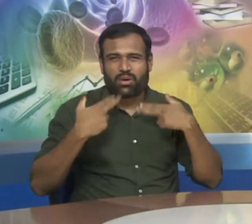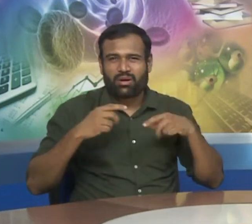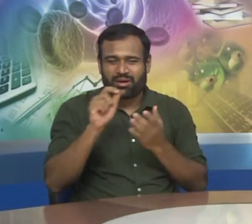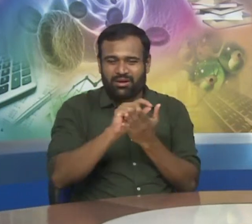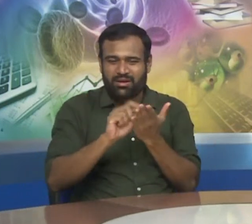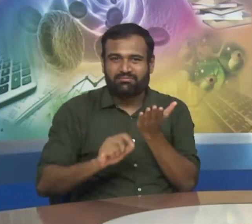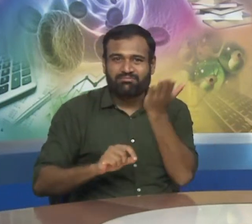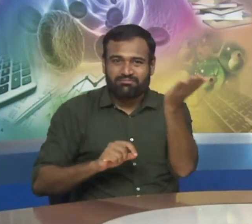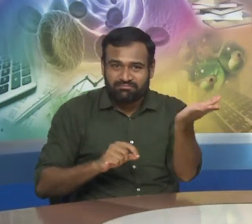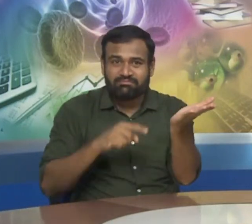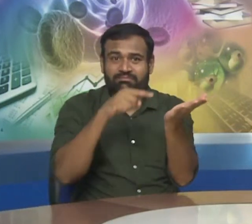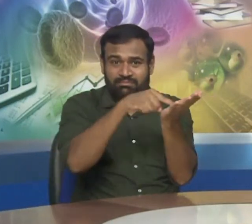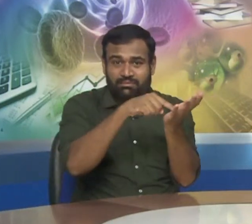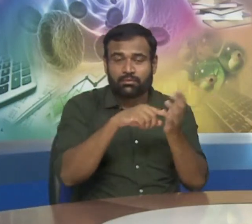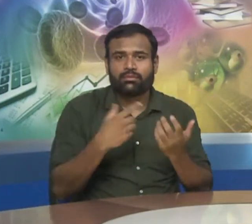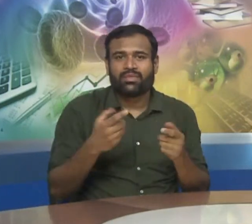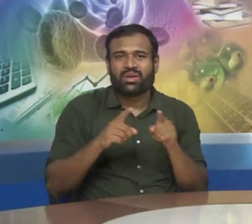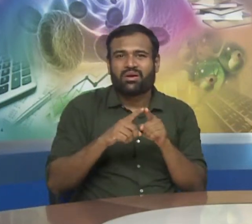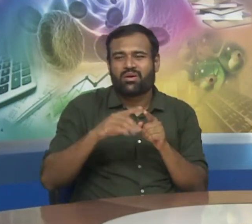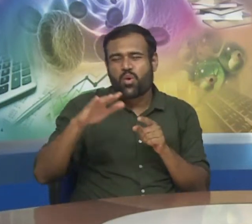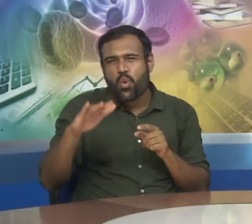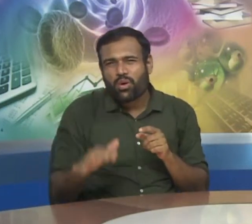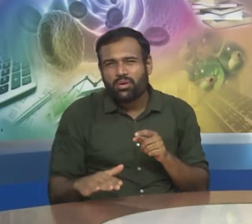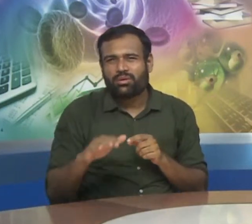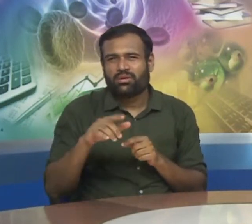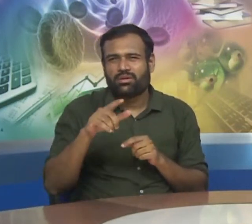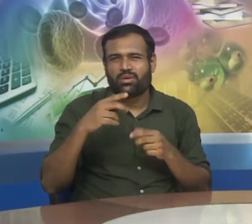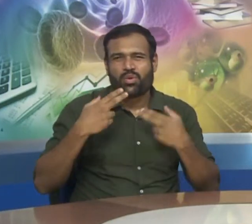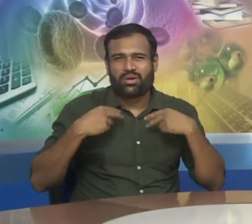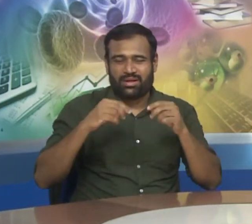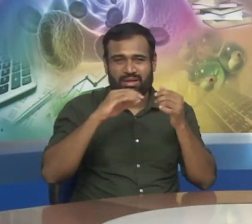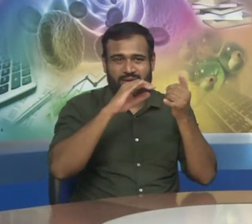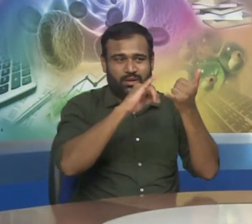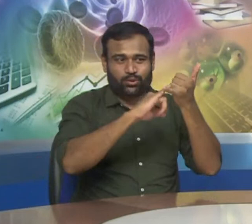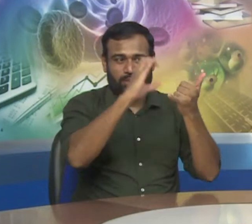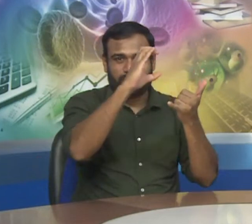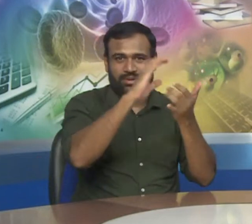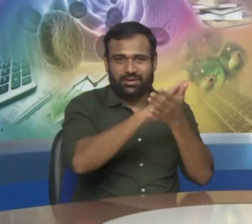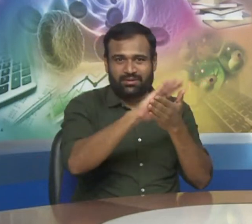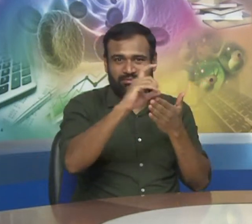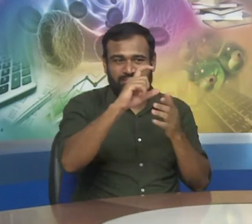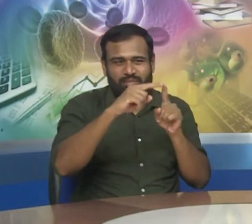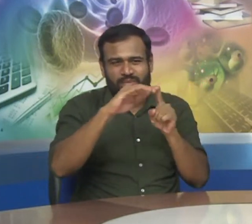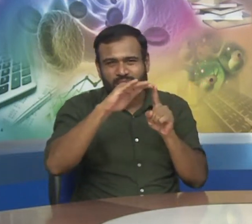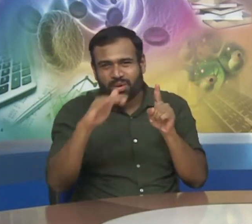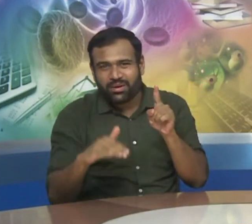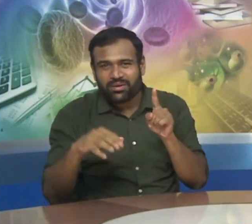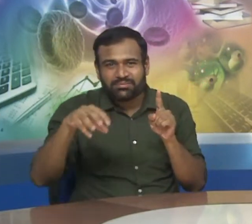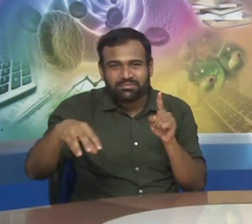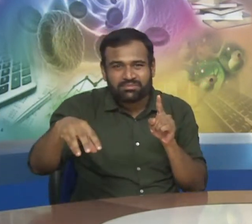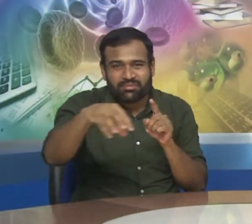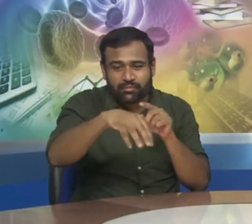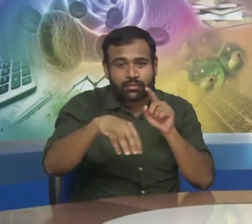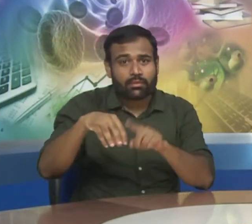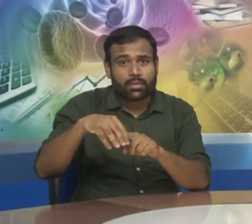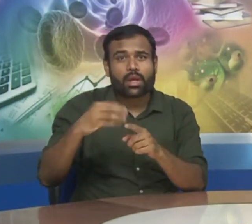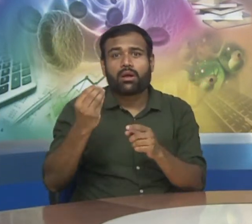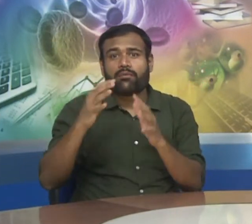Let us now understand writs. It is an order issued to a lower court or a functionary of the state